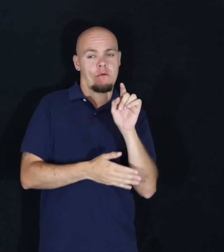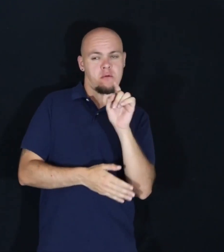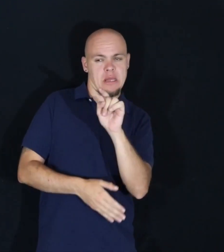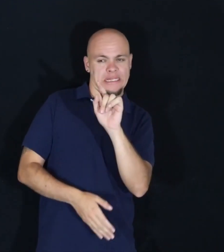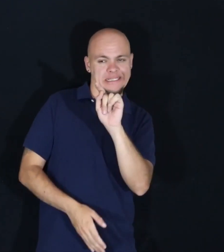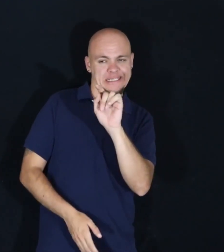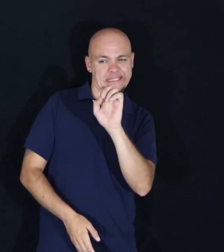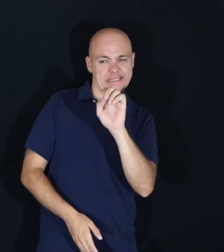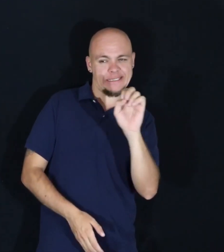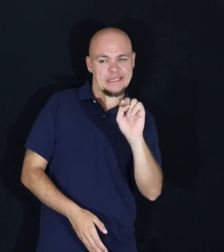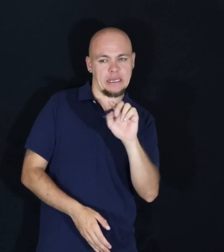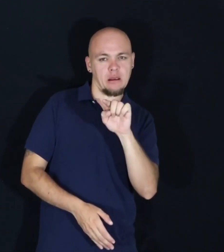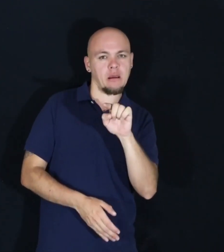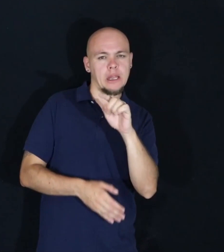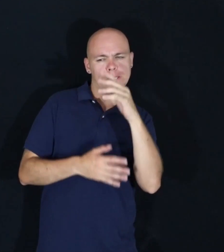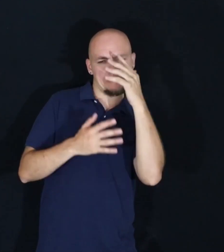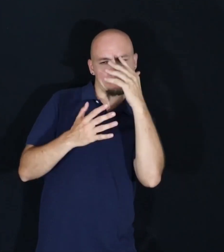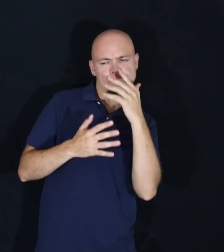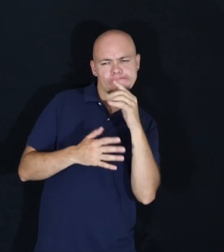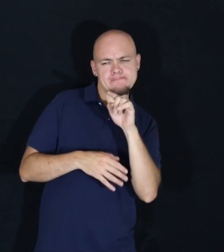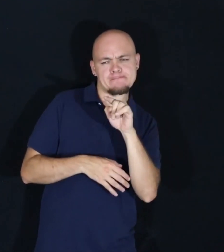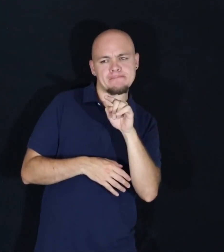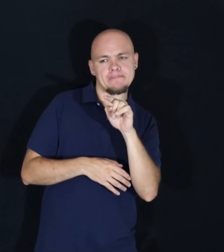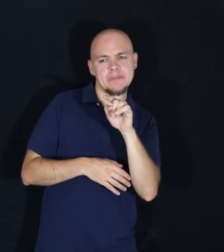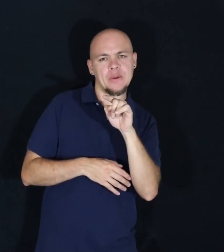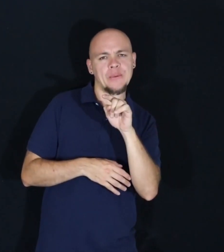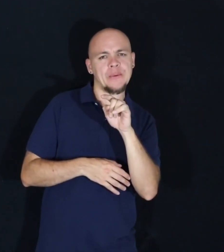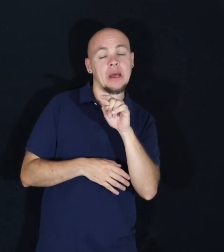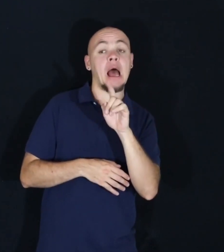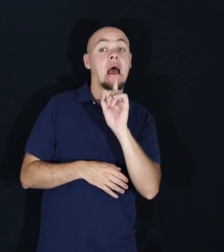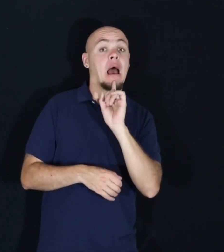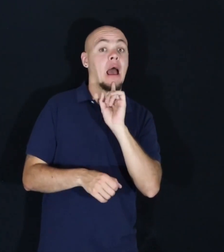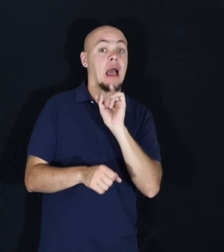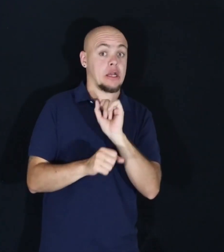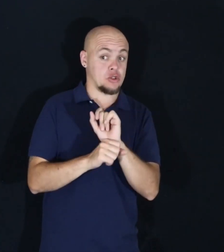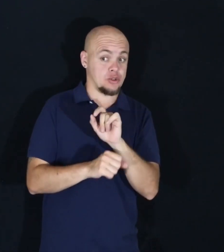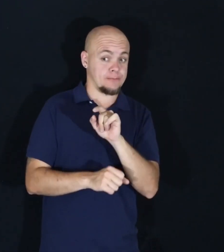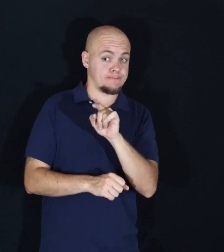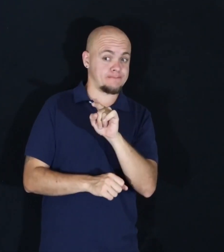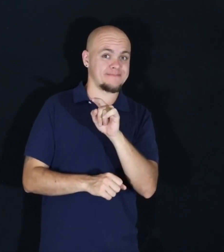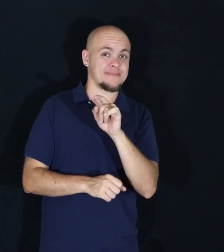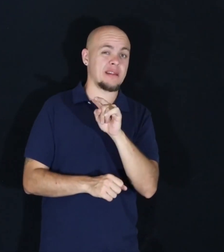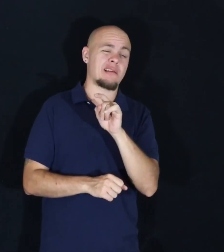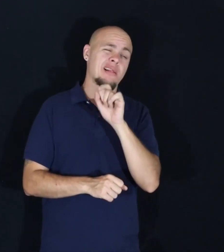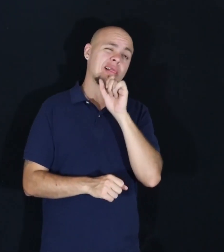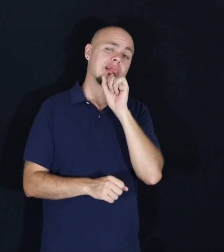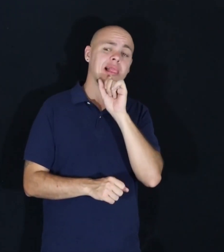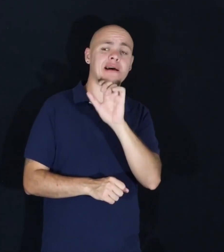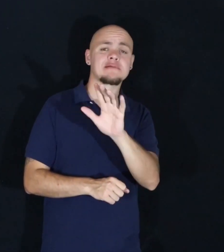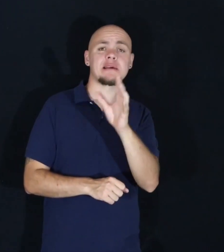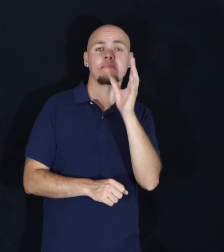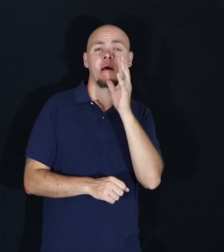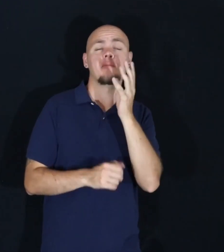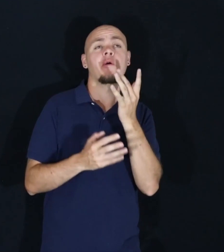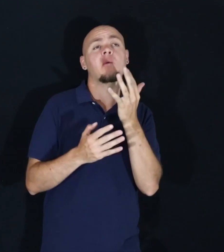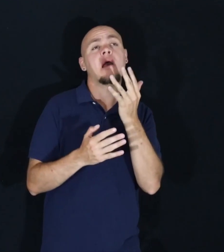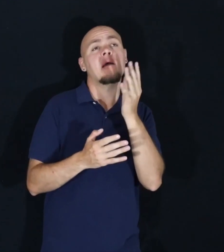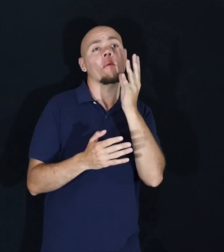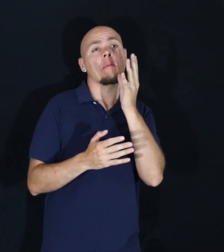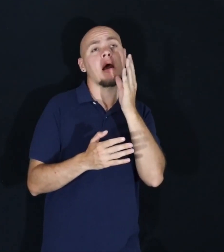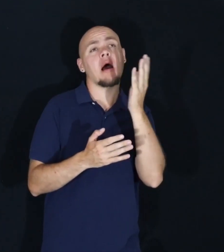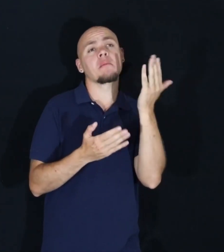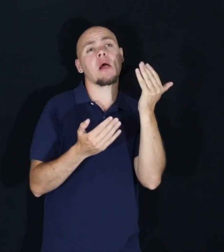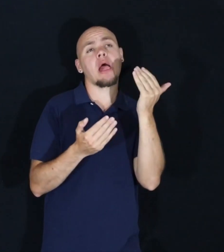there, sulking by the garbage cans, actually a mama's boy who's waiting for his mother to come back from